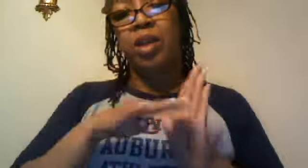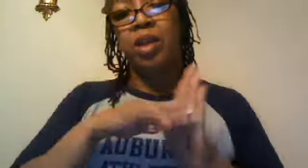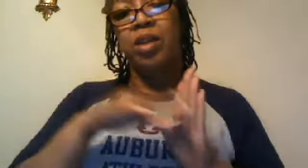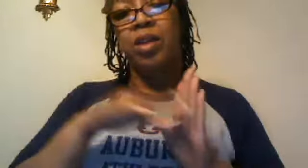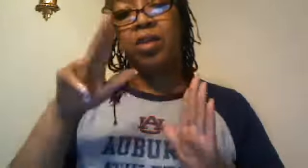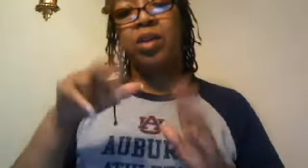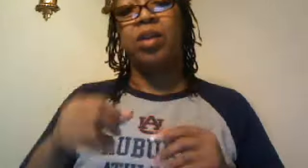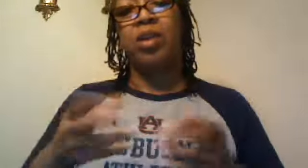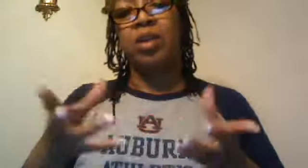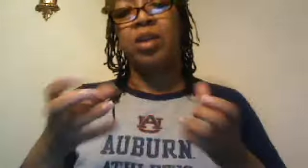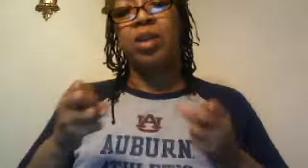I have